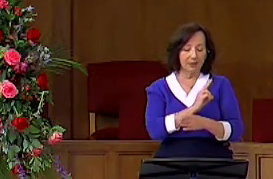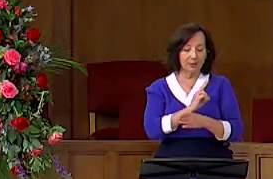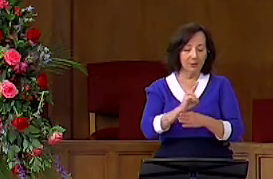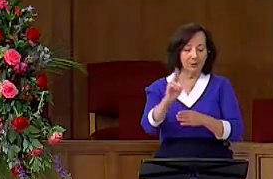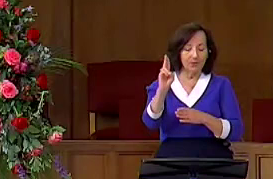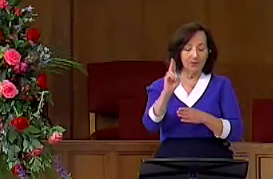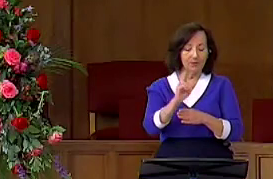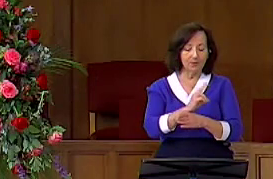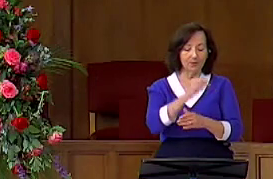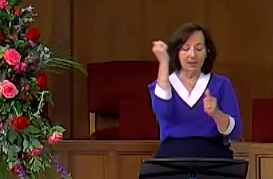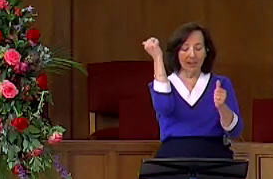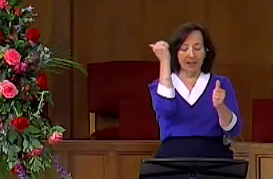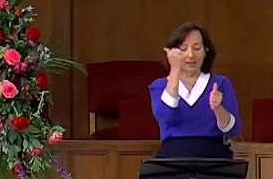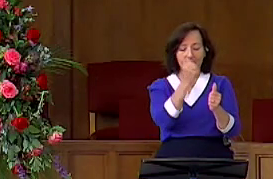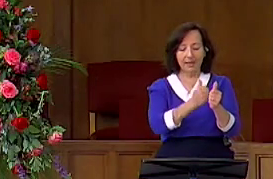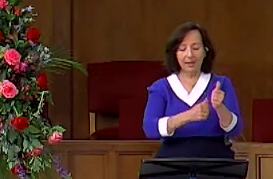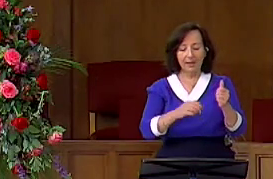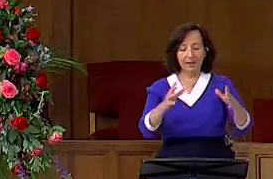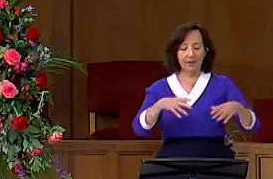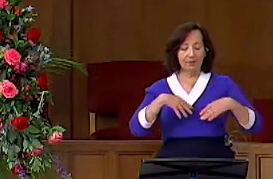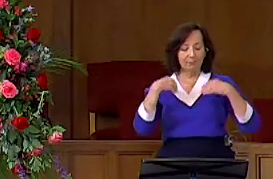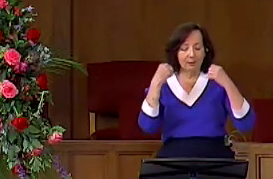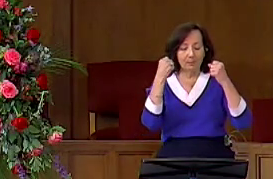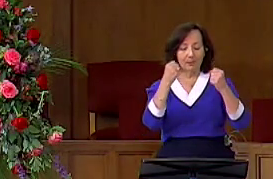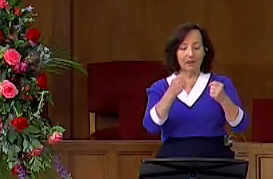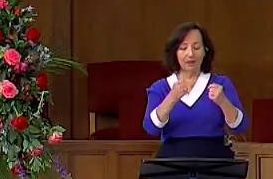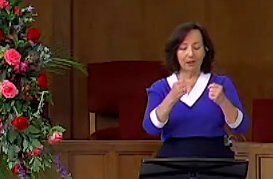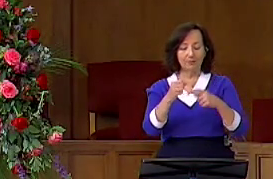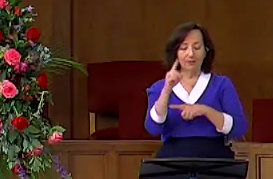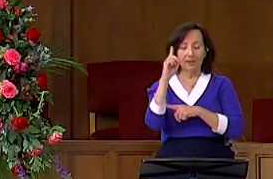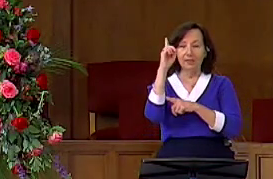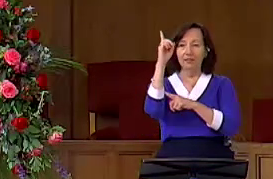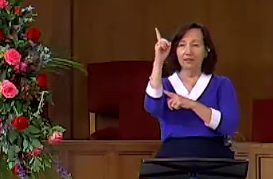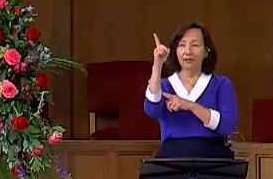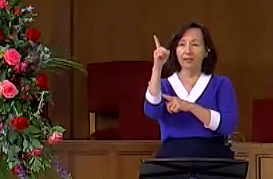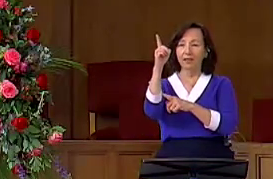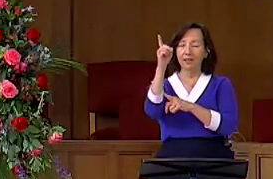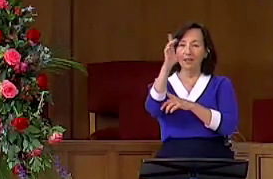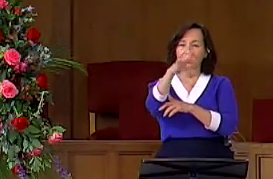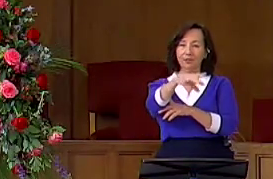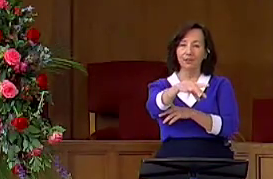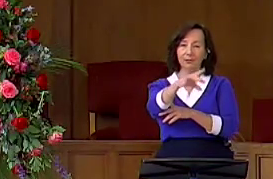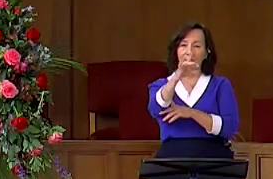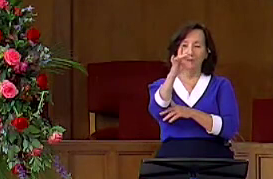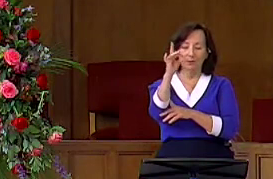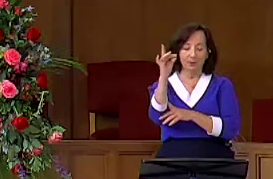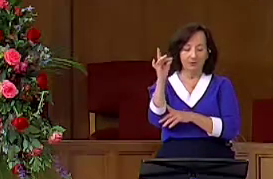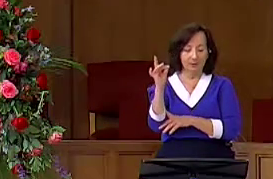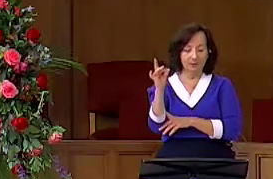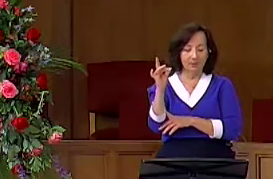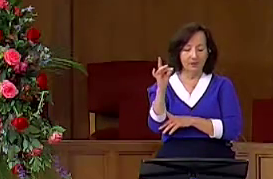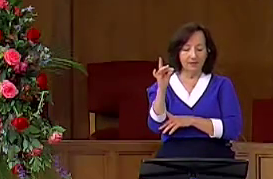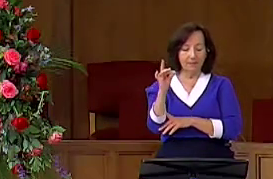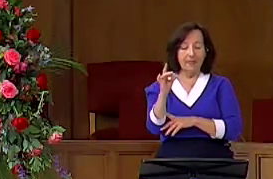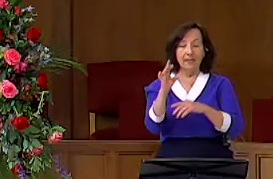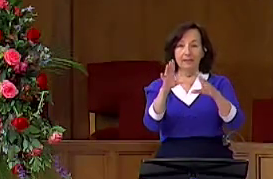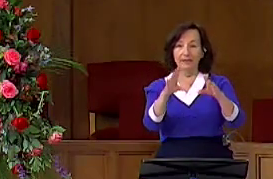intellect and use every power as Thou shalt